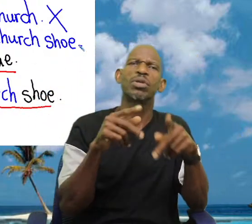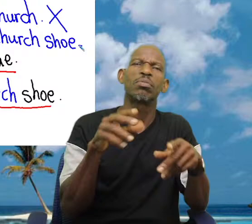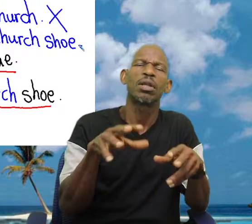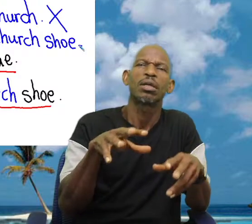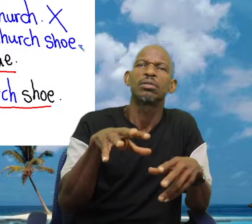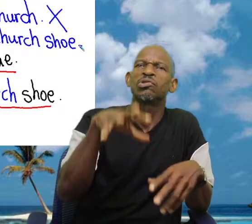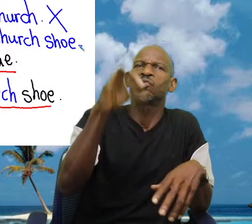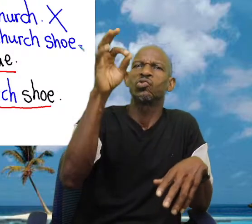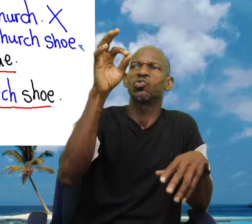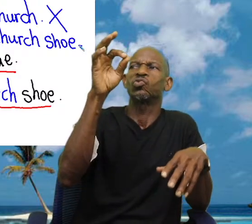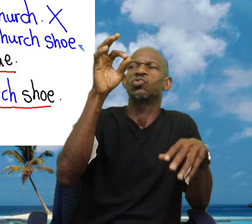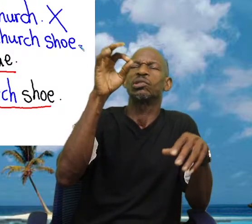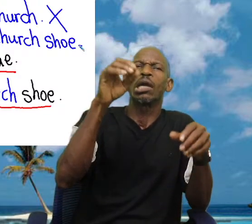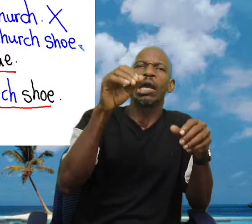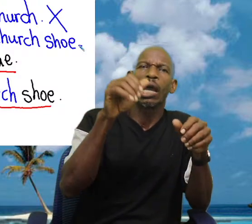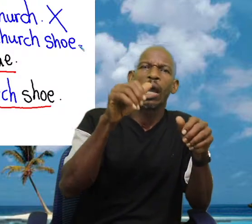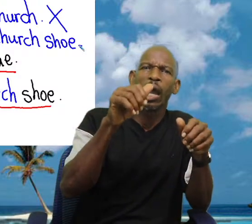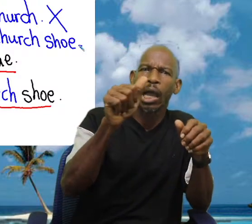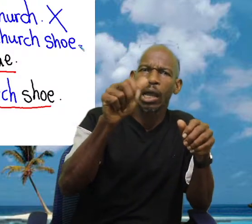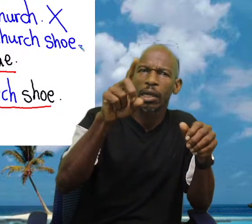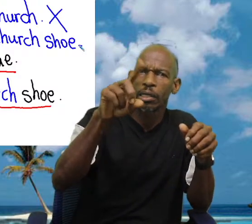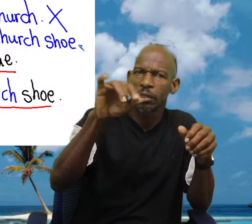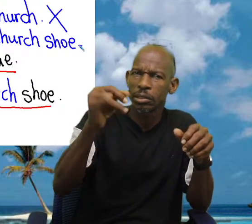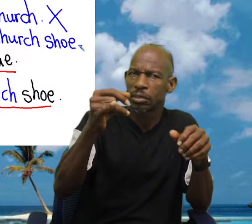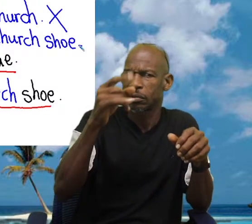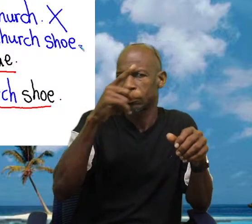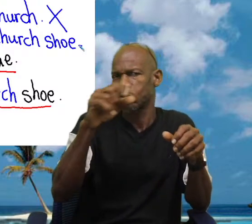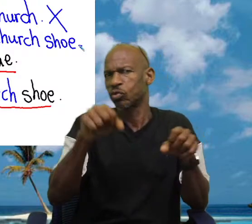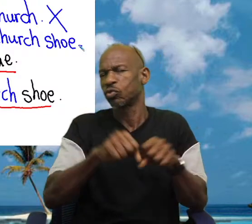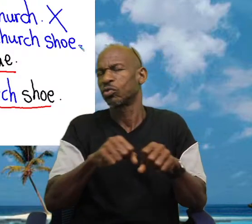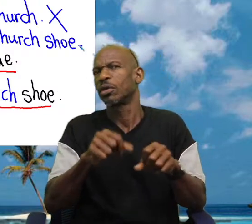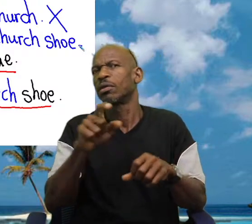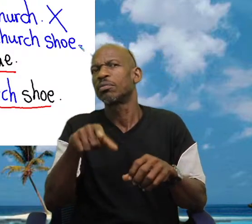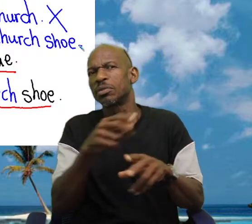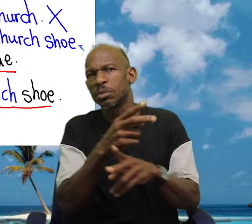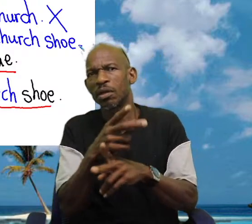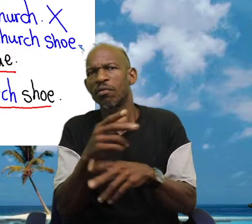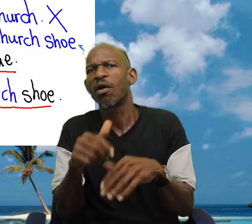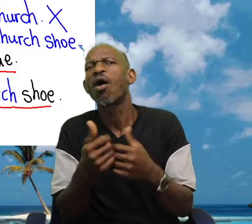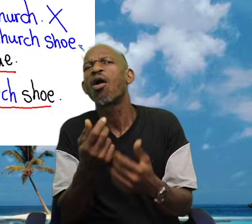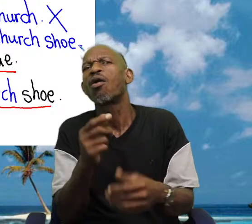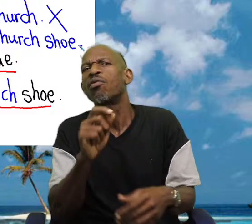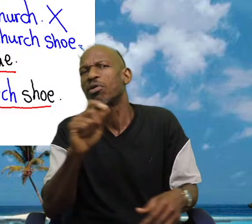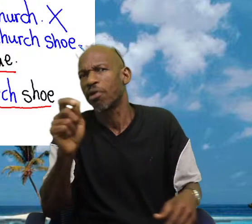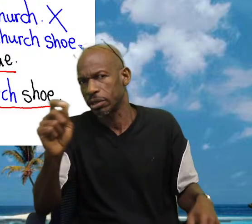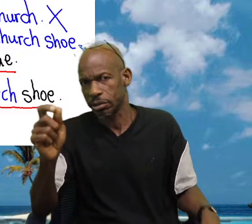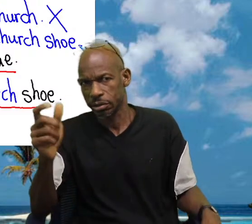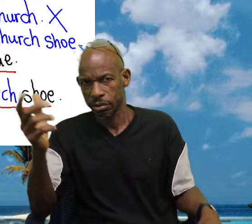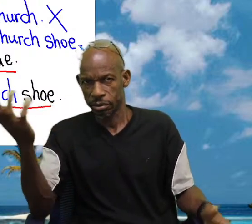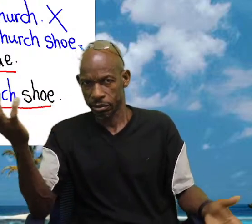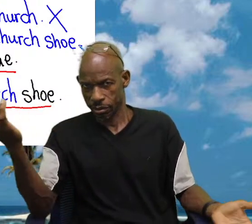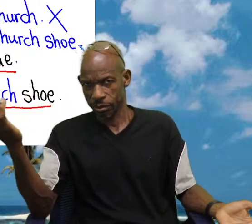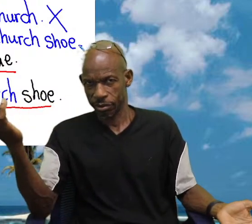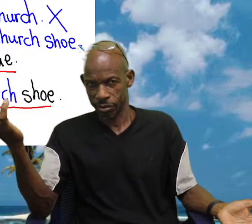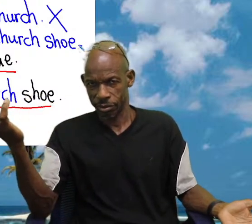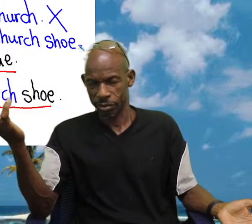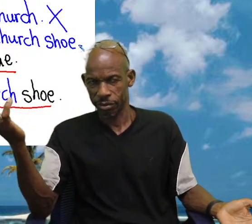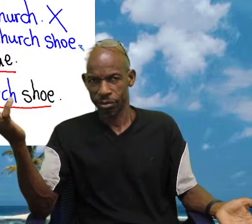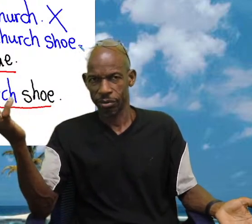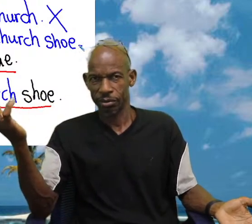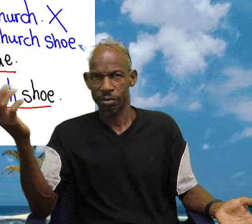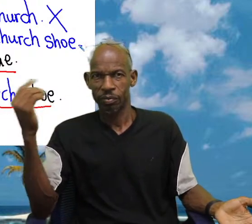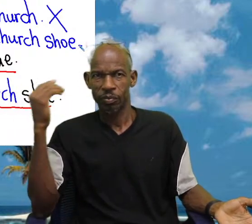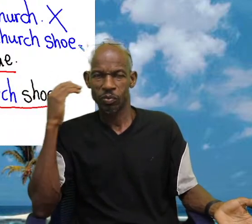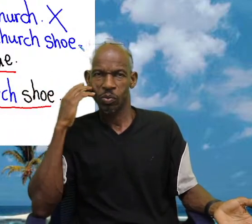shoe, you have to be careful how you use it when you use certain words. Okay, so this